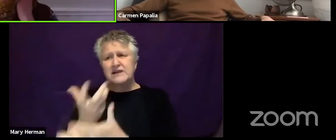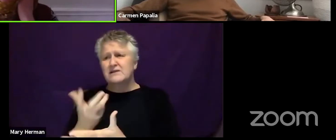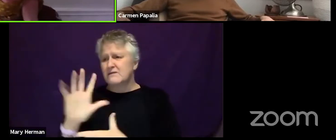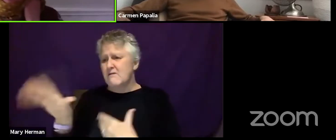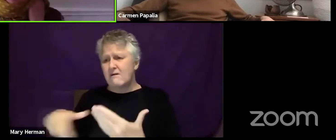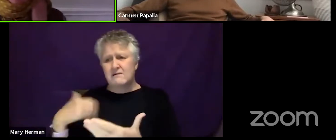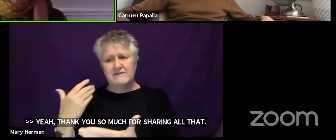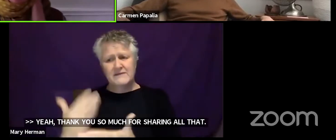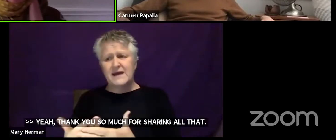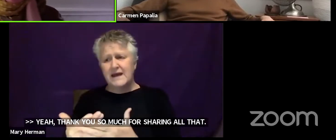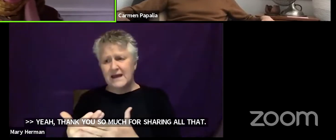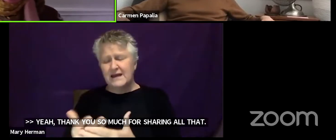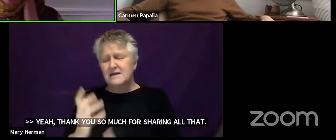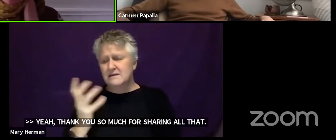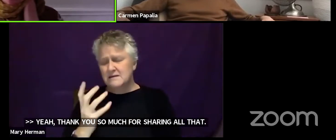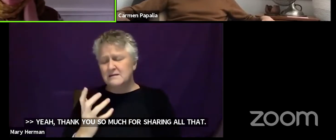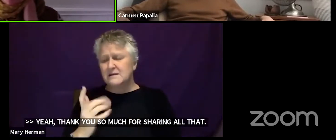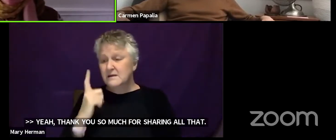For myself,